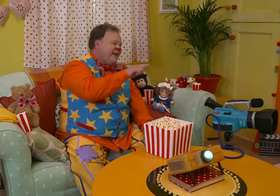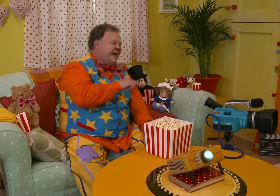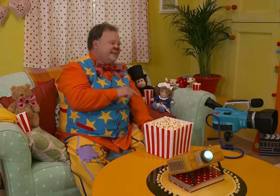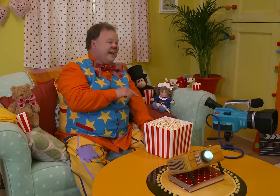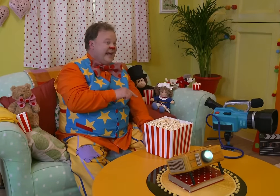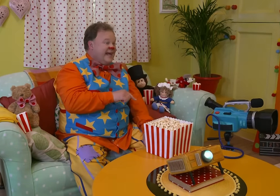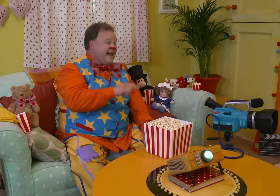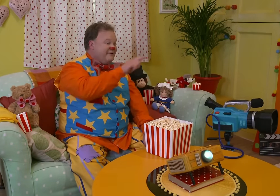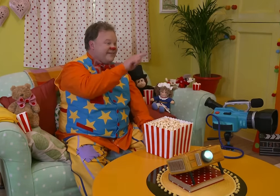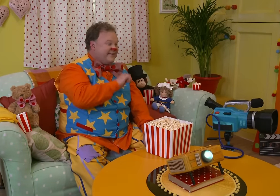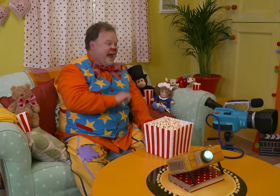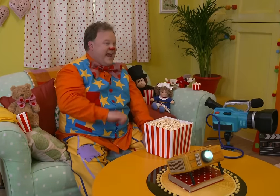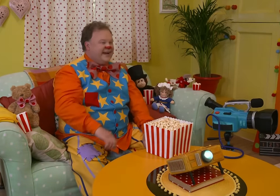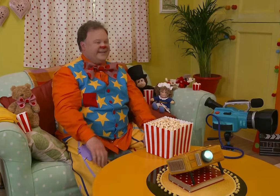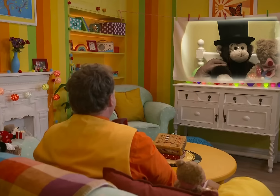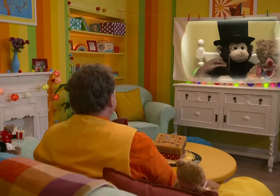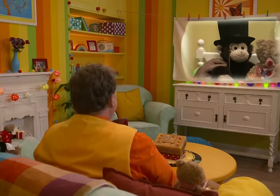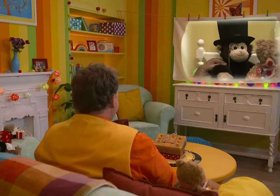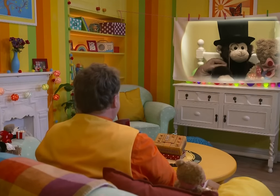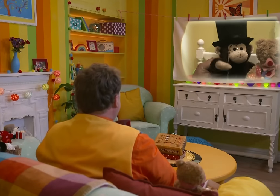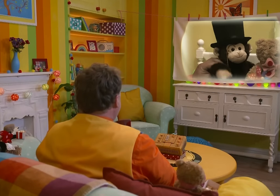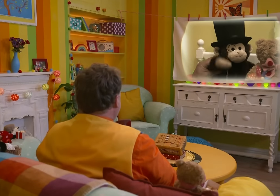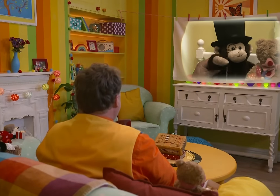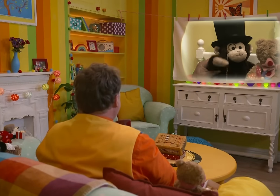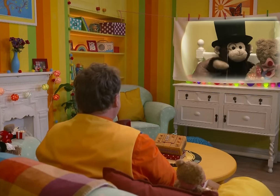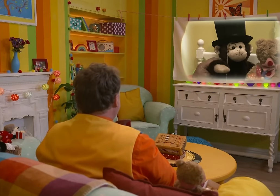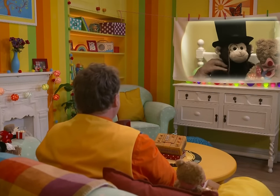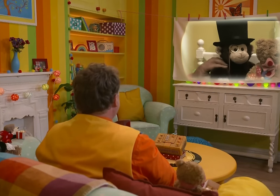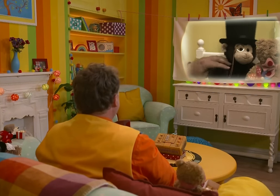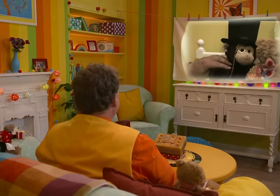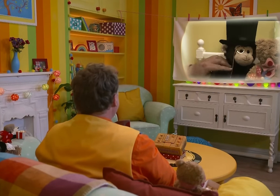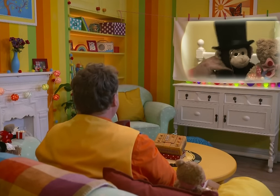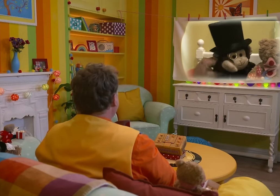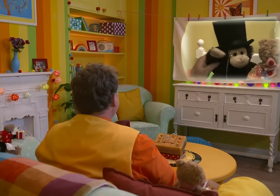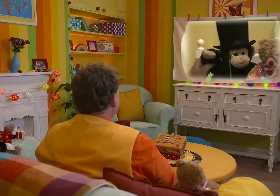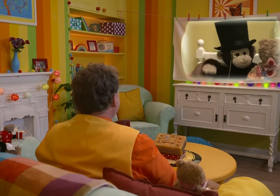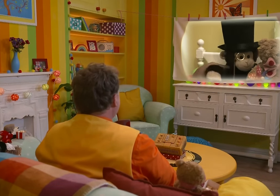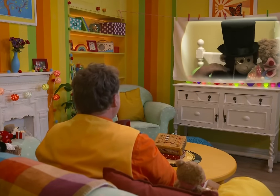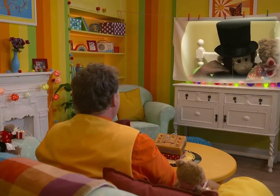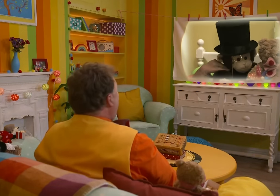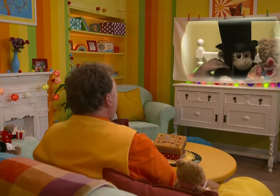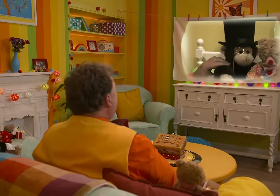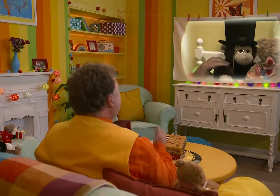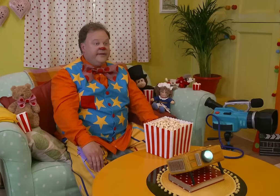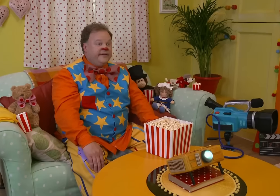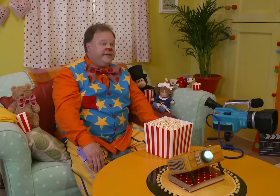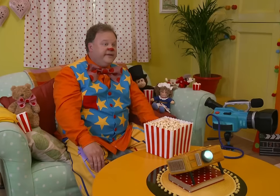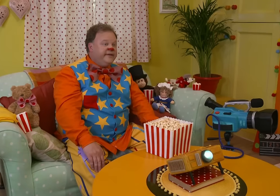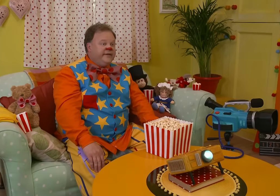Polly, Dolly, that was great. Ooh, I say, safe journey. Wow, Mr.